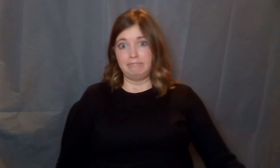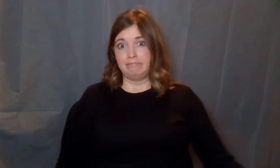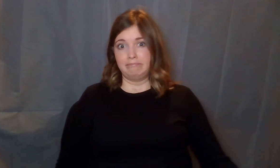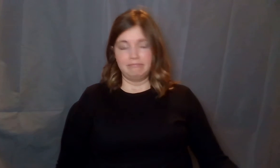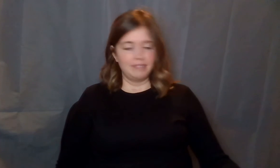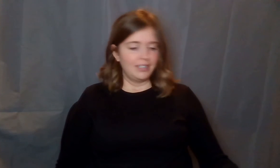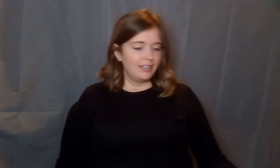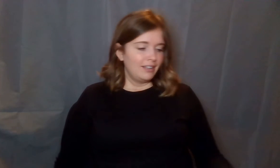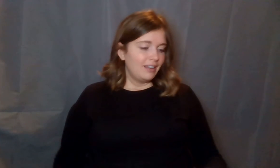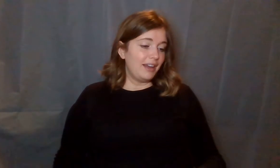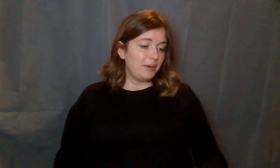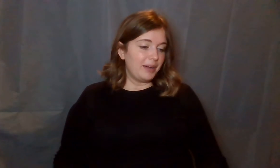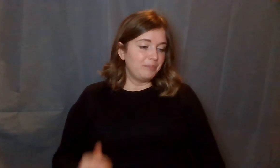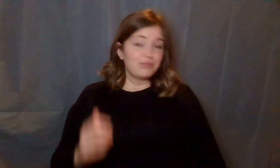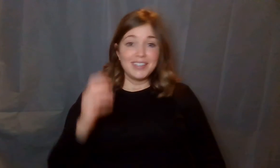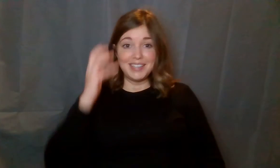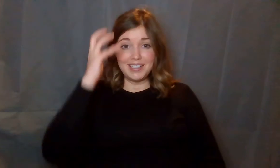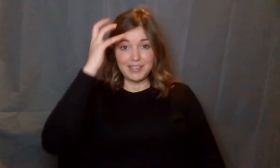flashlight. Anyway, dizzy.